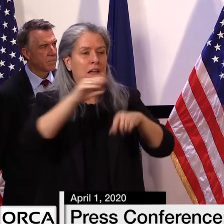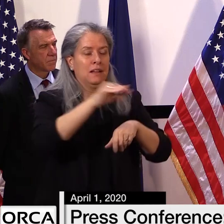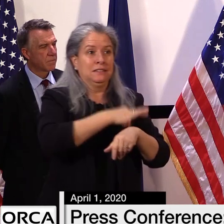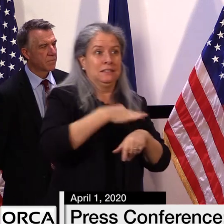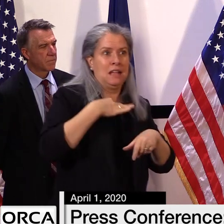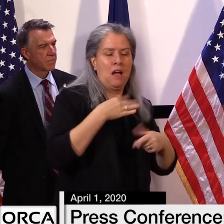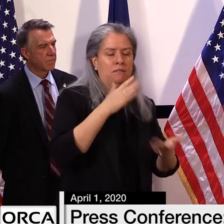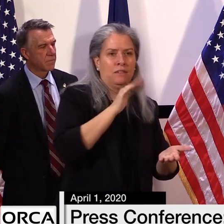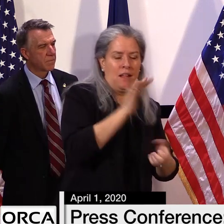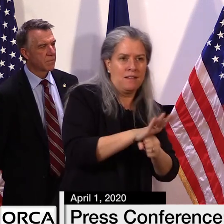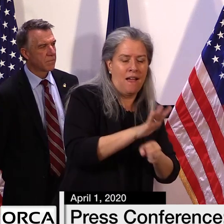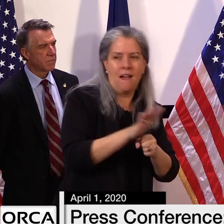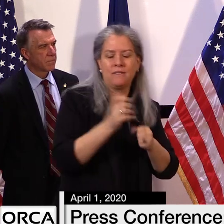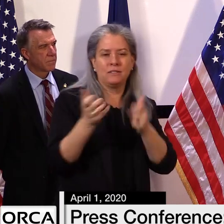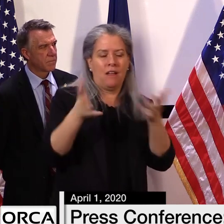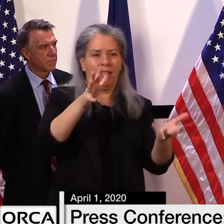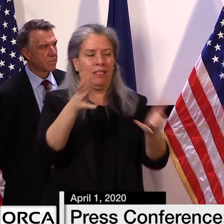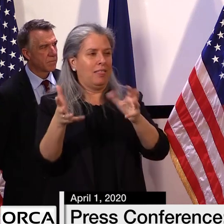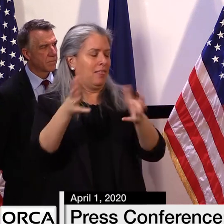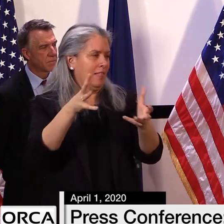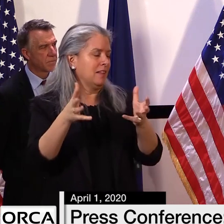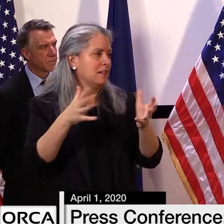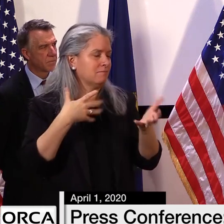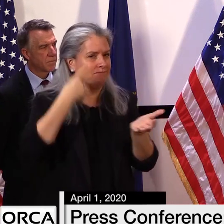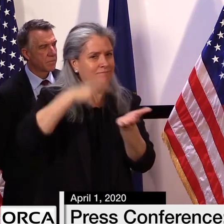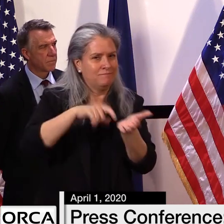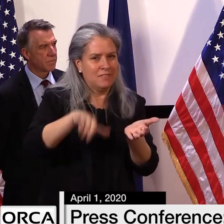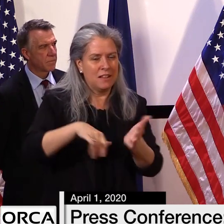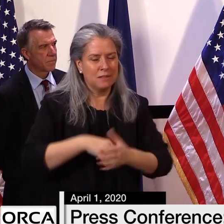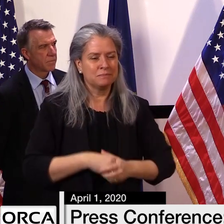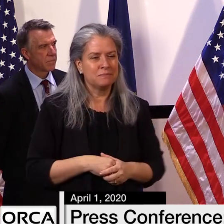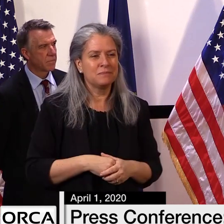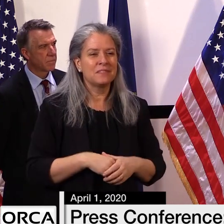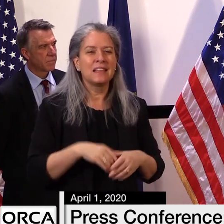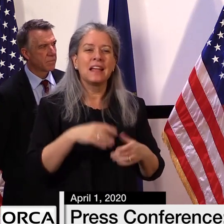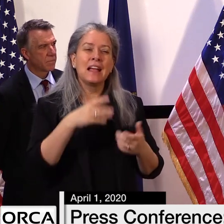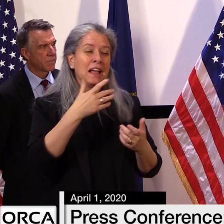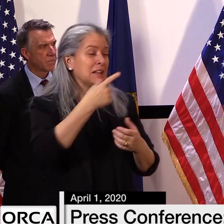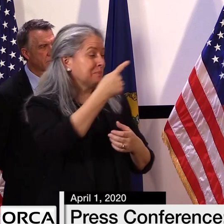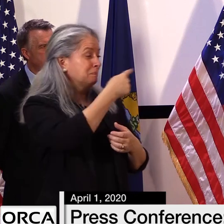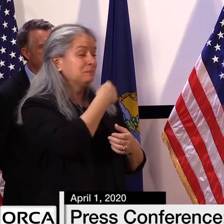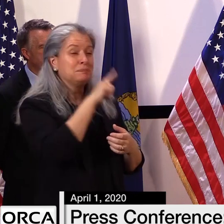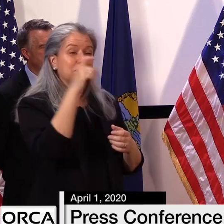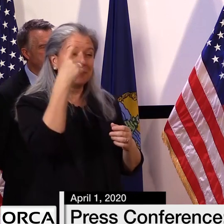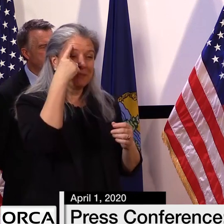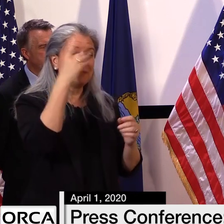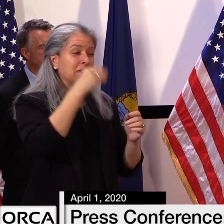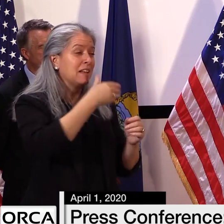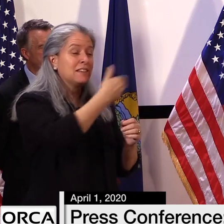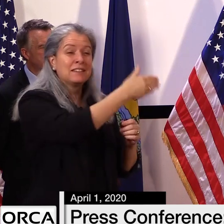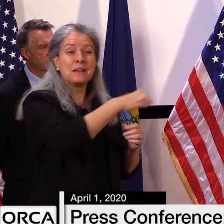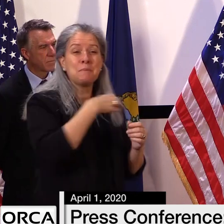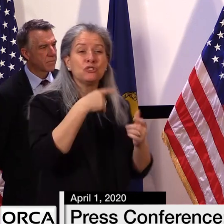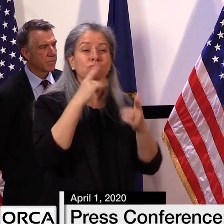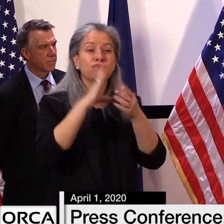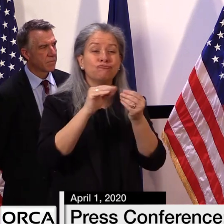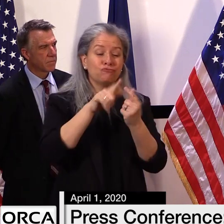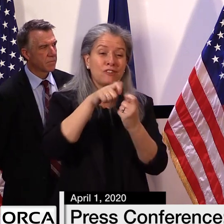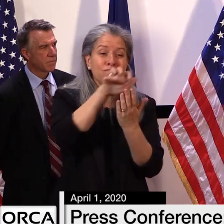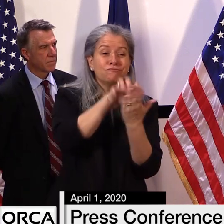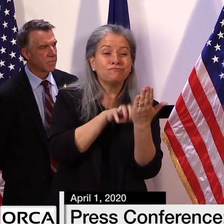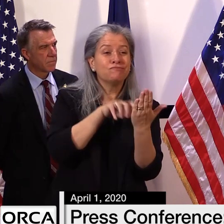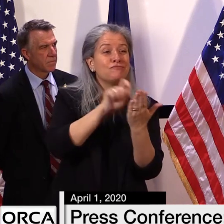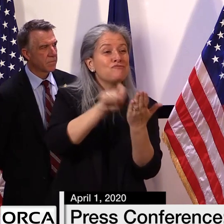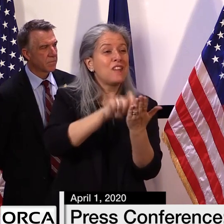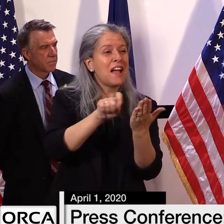can do in just a minute. I also want to point out that I didn't prepare written remarks today because I want to keep this as plain as possible.